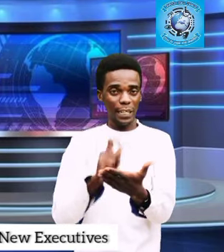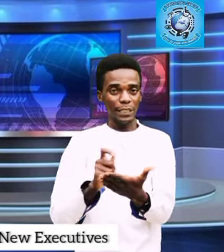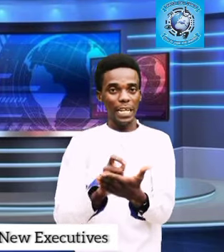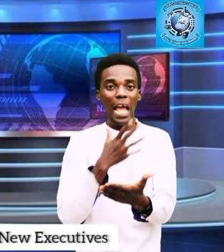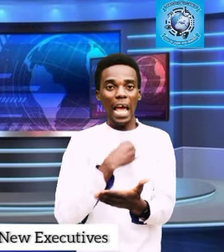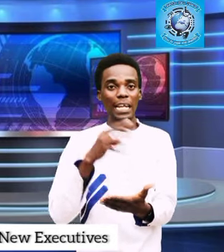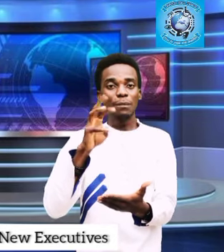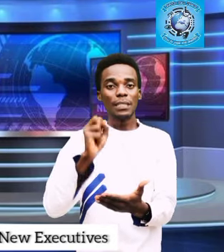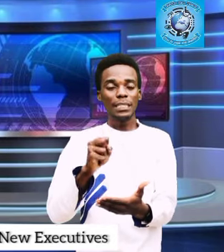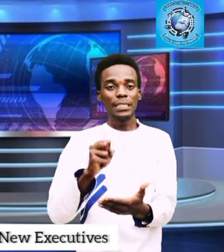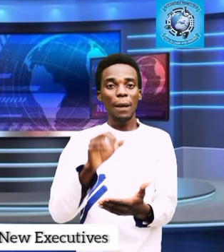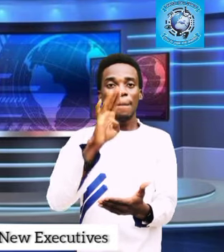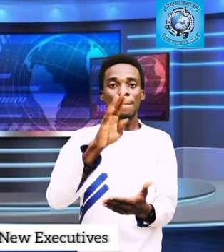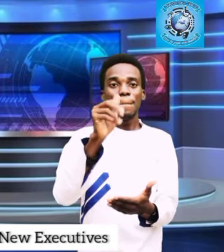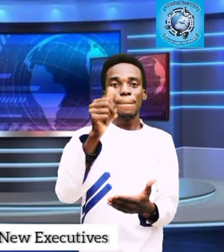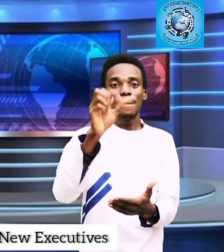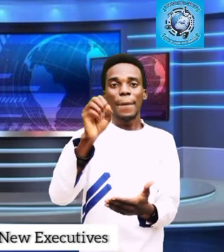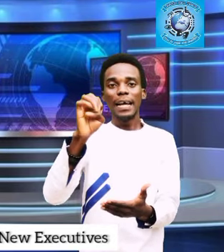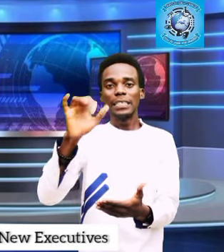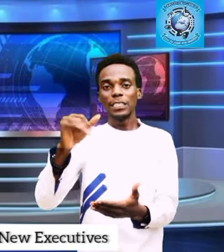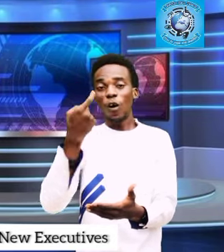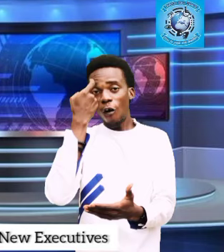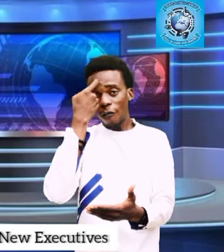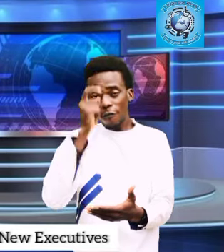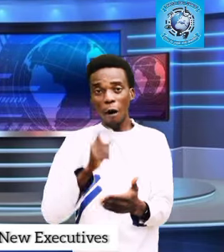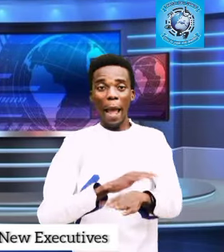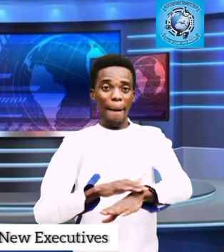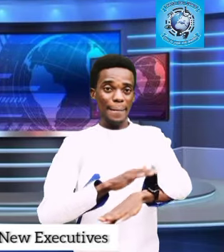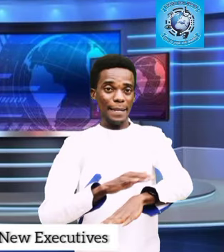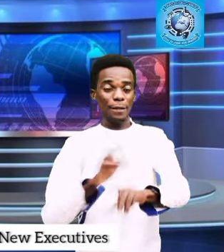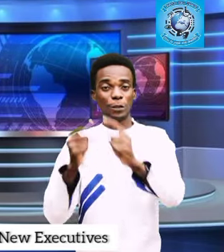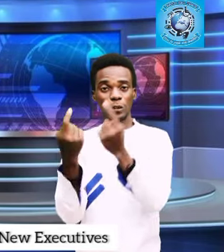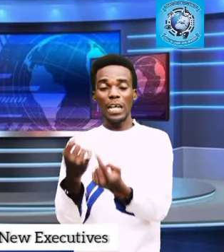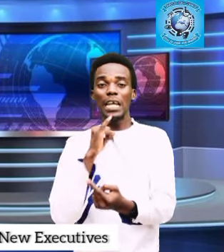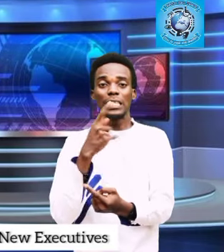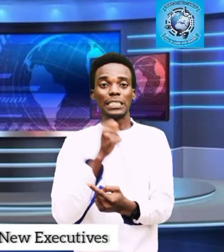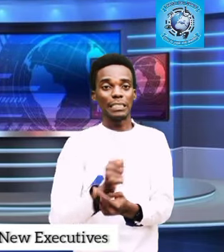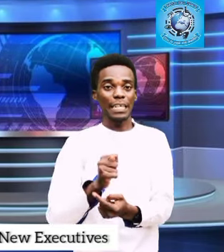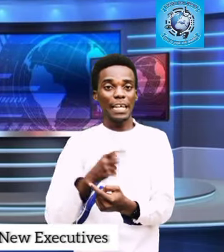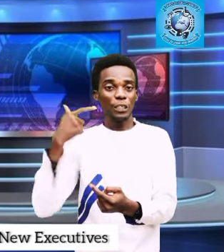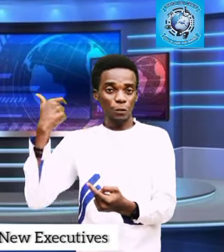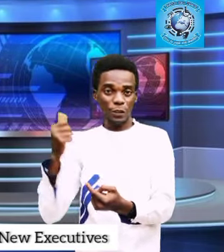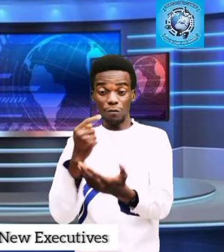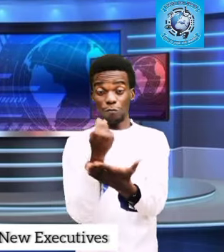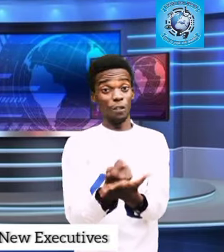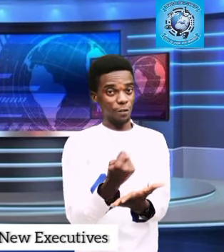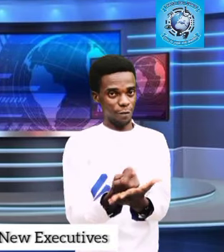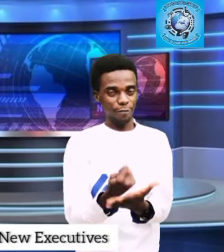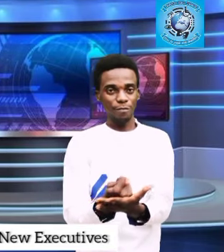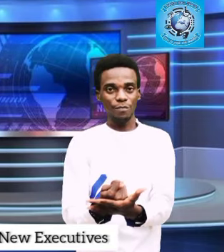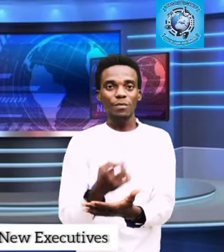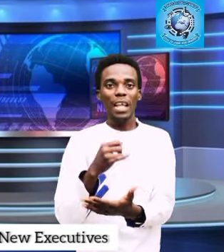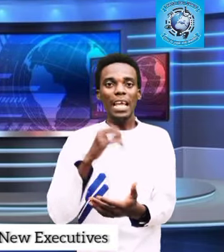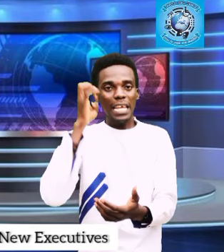Mrs. Unene Basi of Albinism Cluster is the treasurer. Mr. Jackson